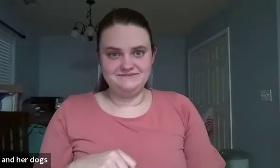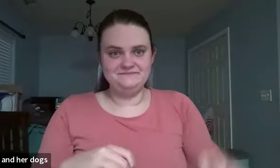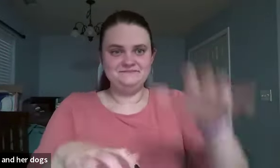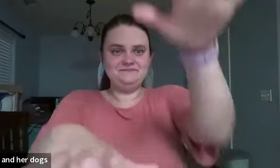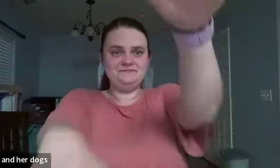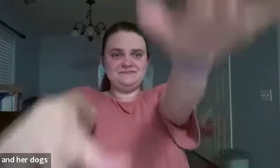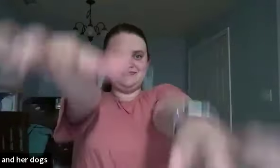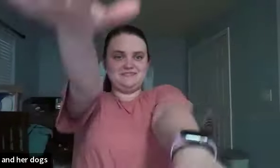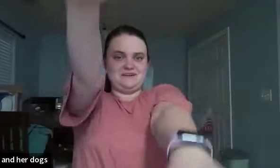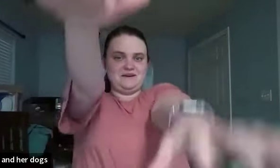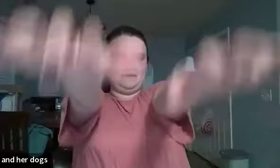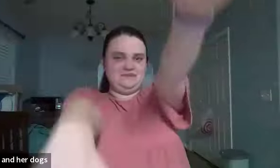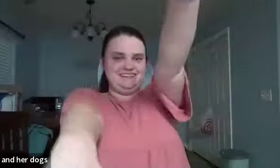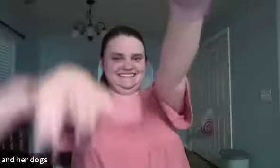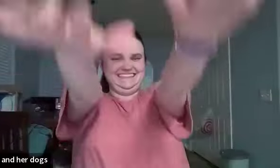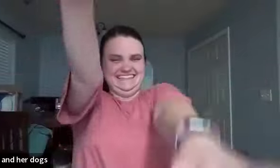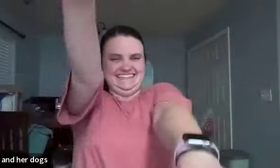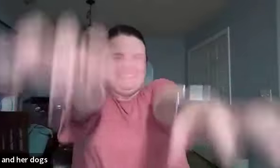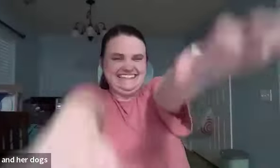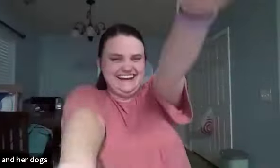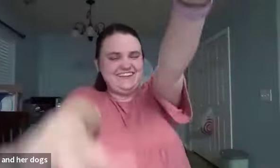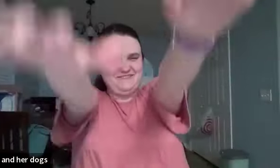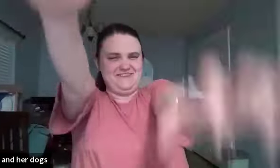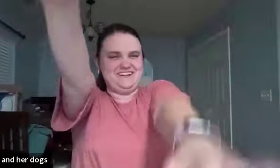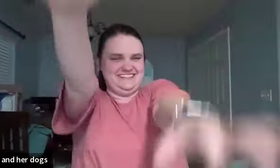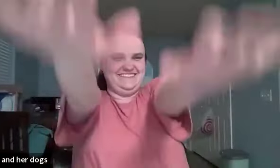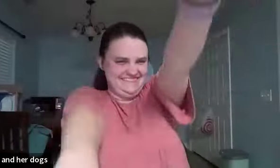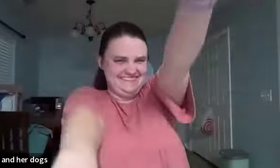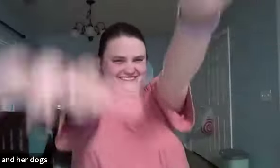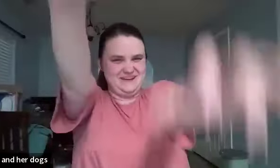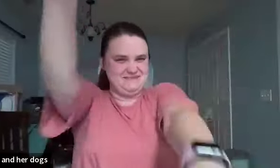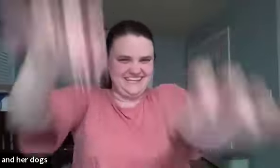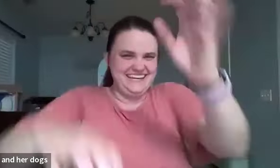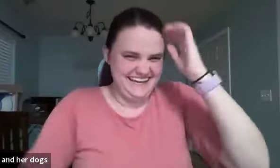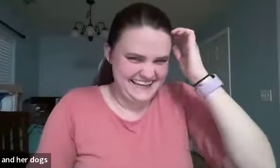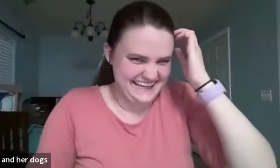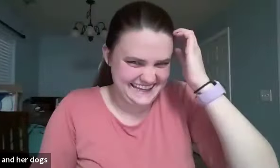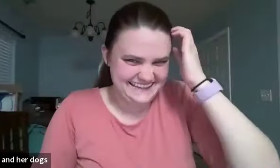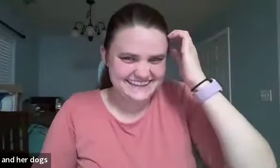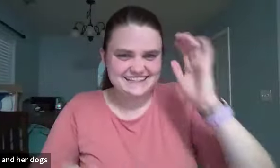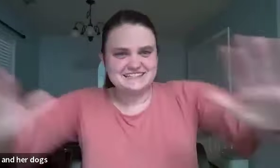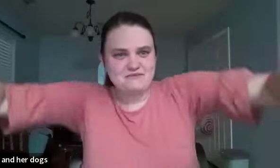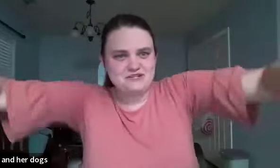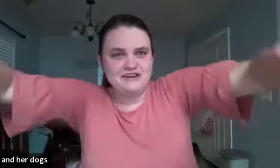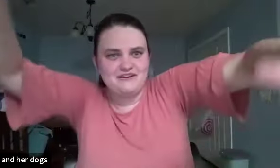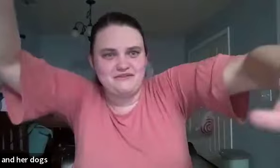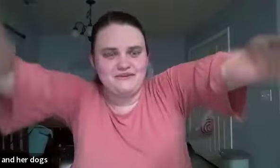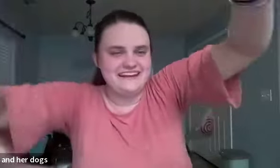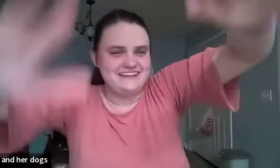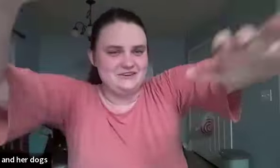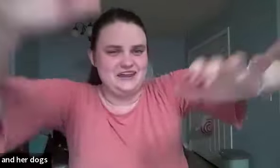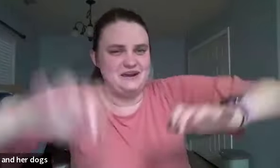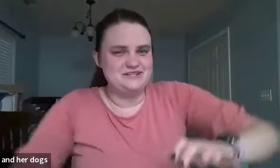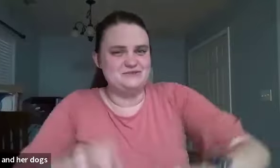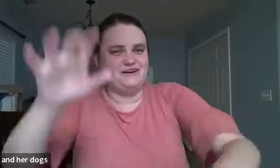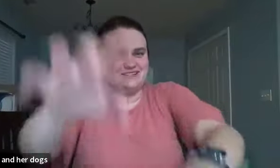Zombie. Zombie. I love watching y'all all do zombie. Because everyone trying to avoid hitting their cameras while